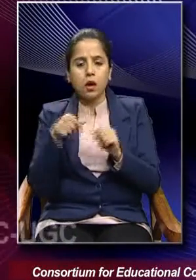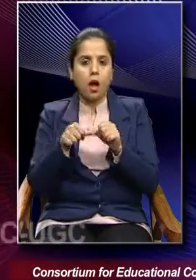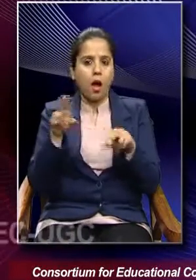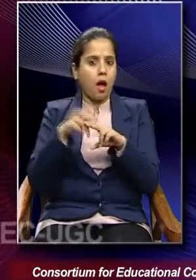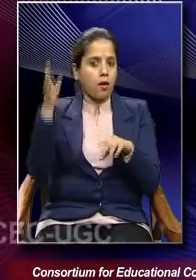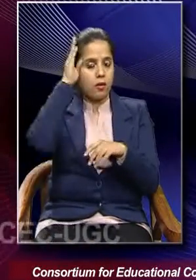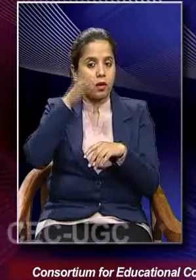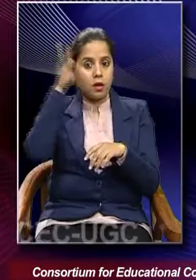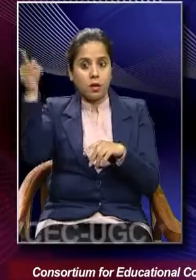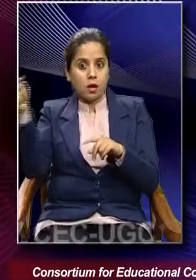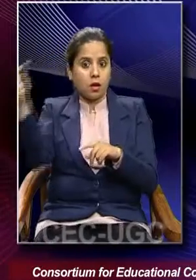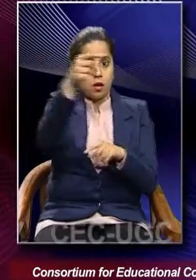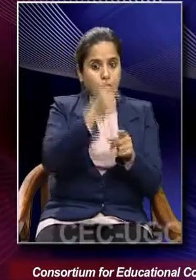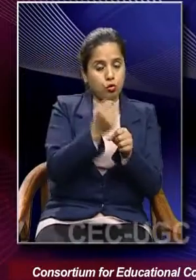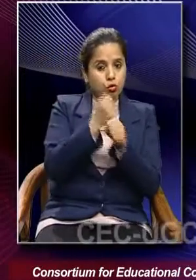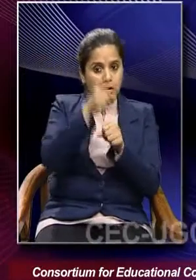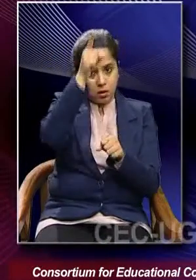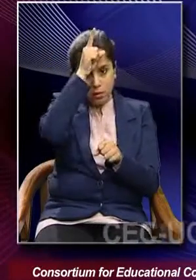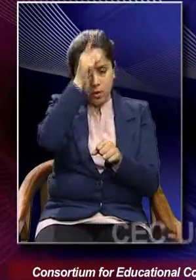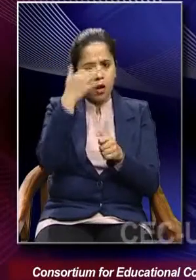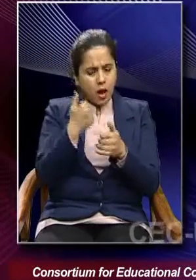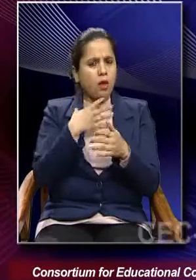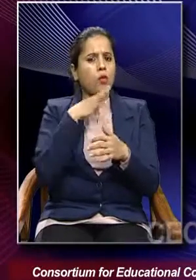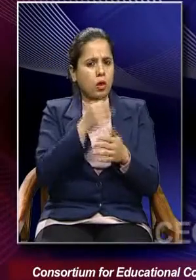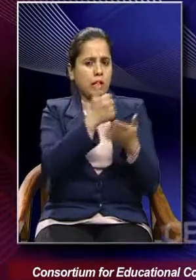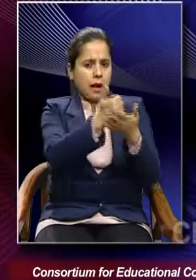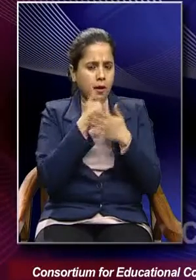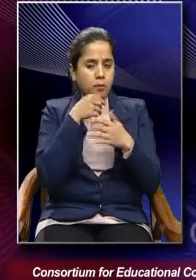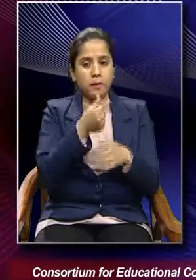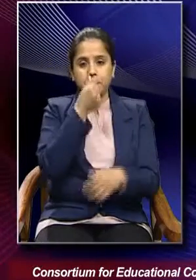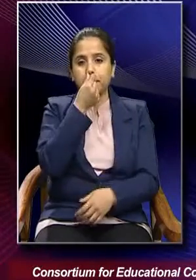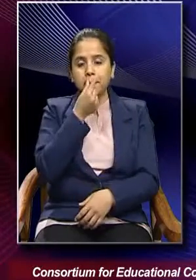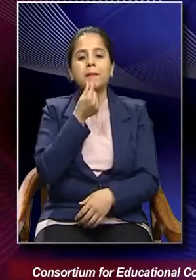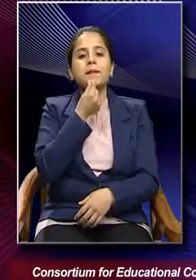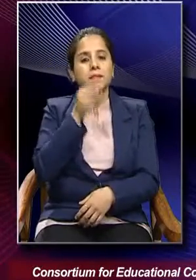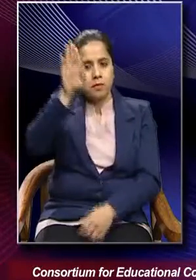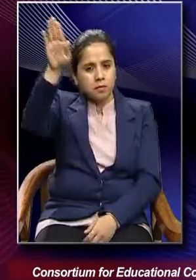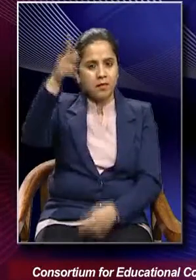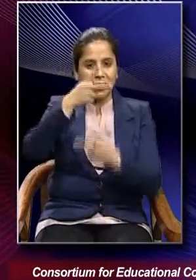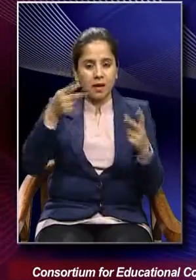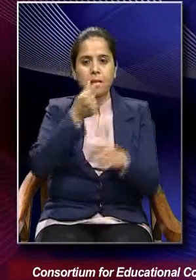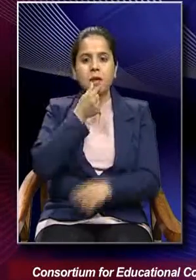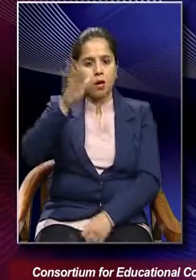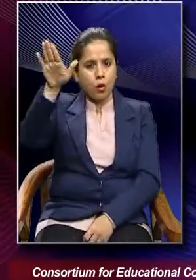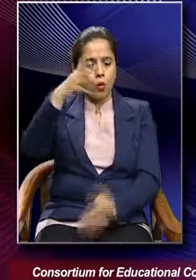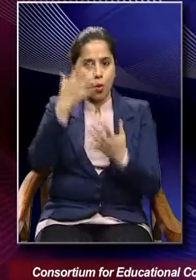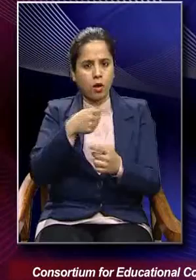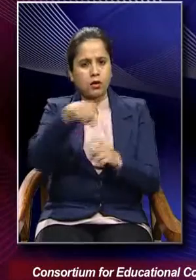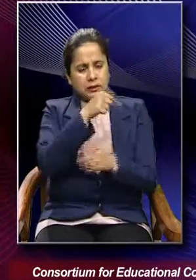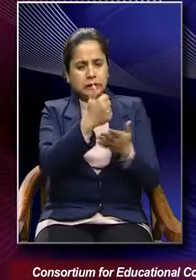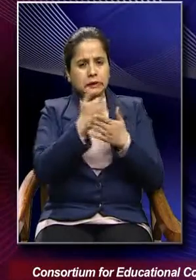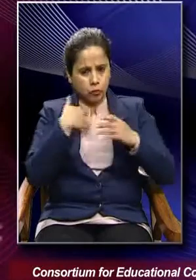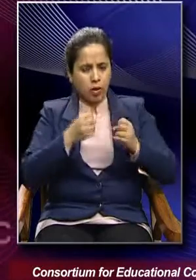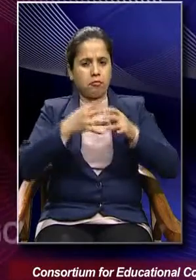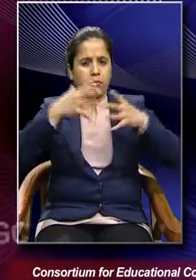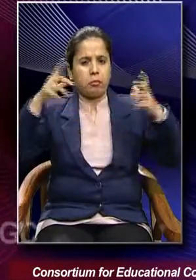Afghanistan to Germany to seek help from Hitler and Mussolini for raising an army to